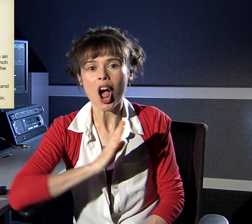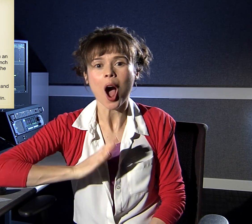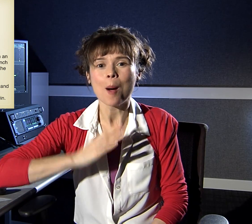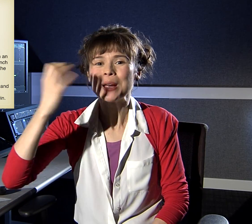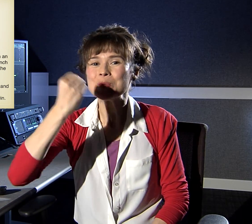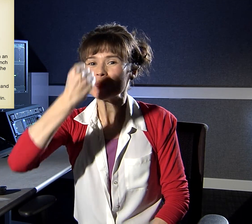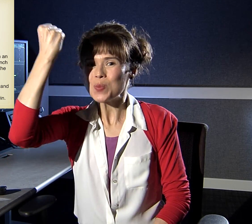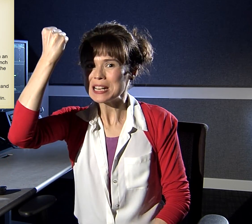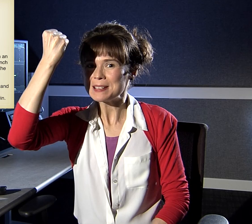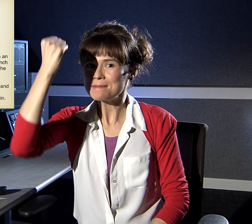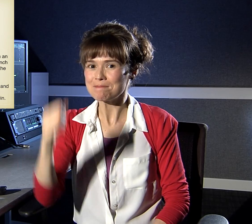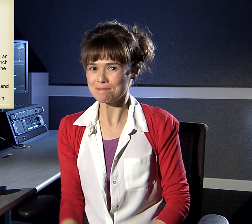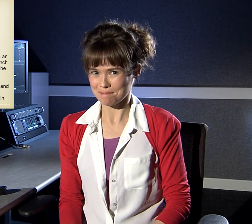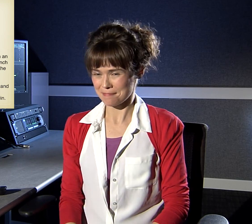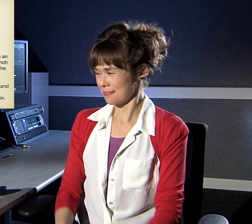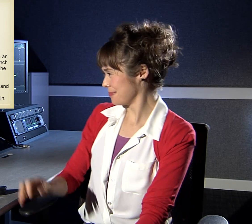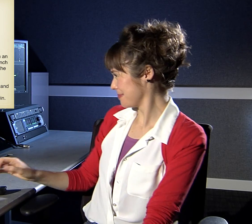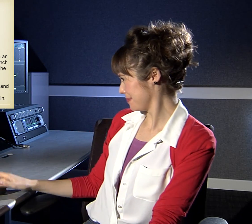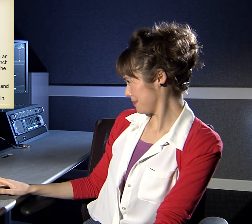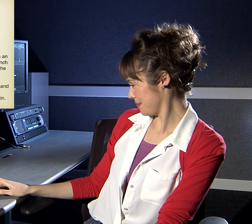to advance and win.